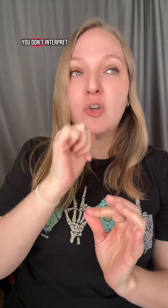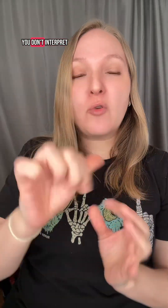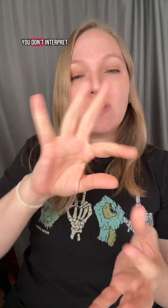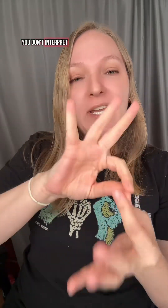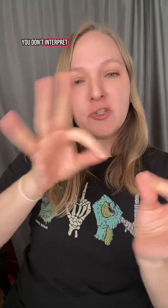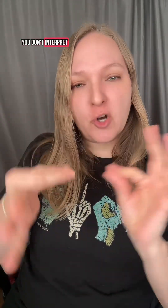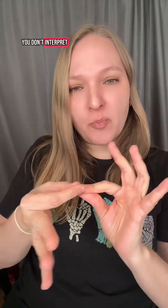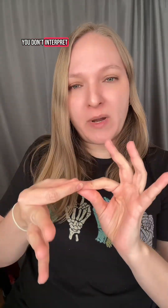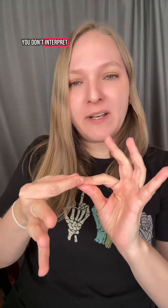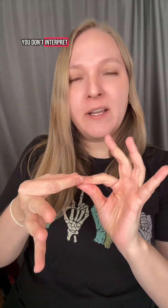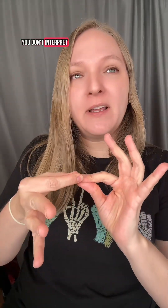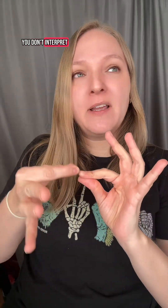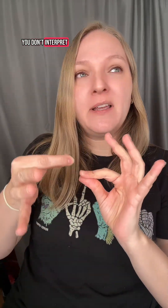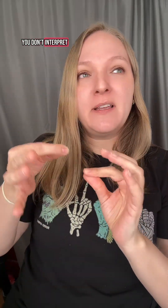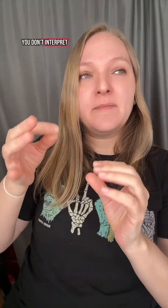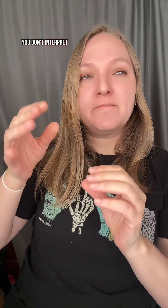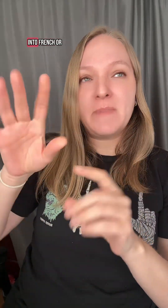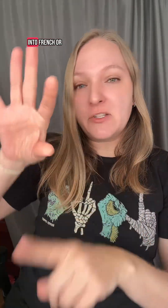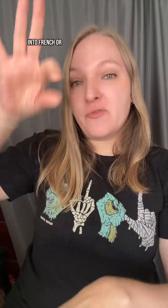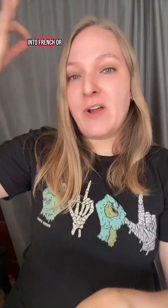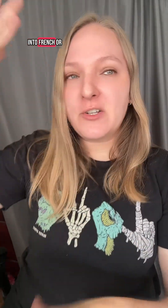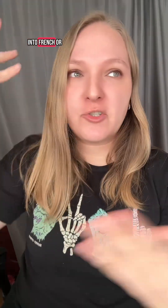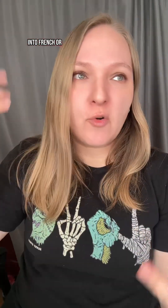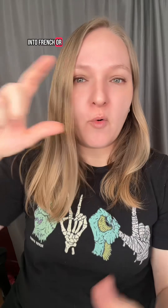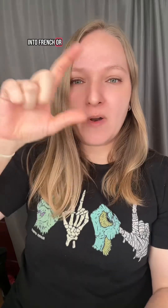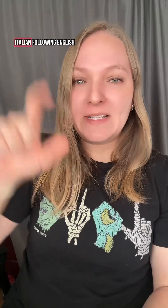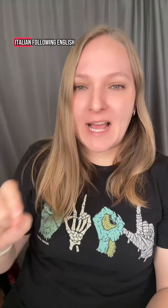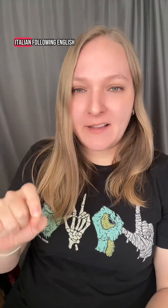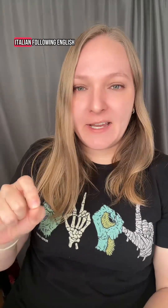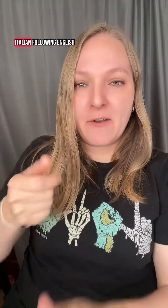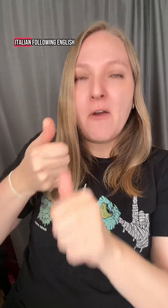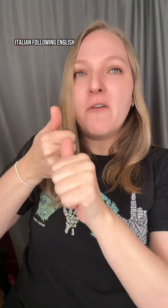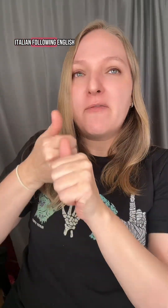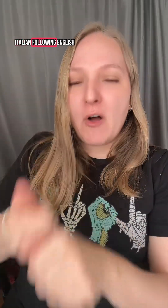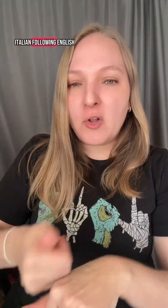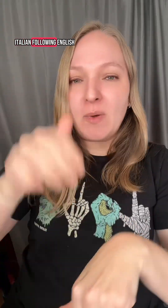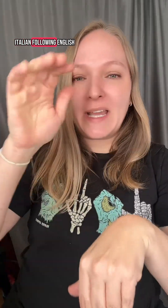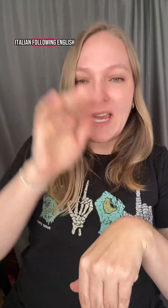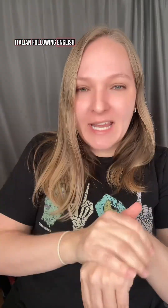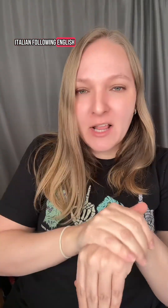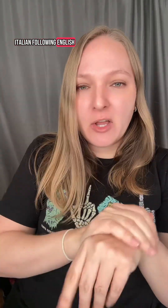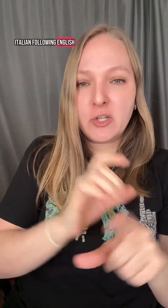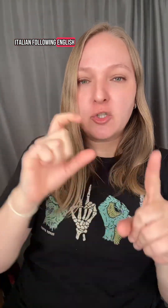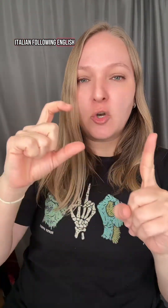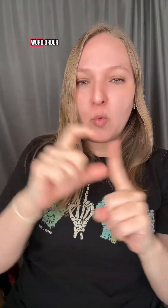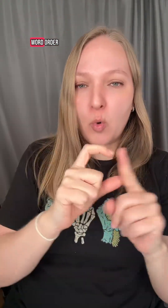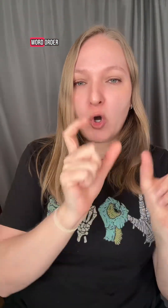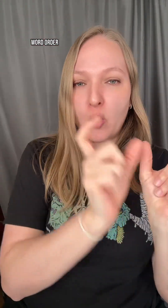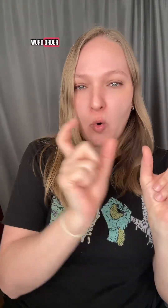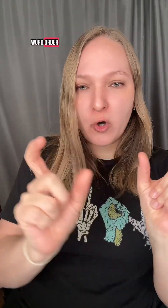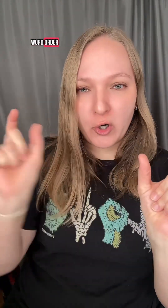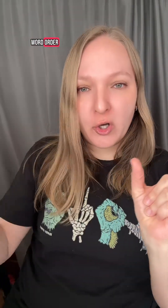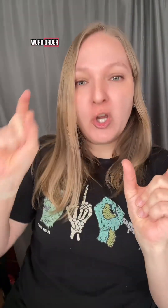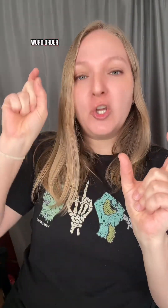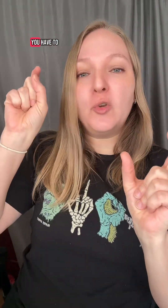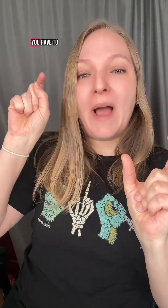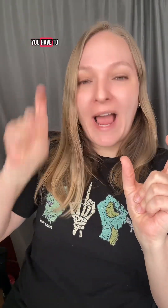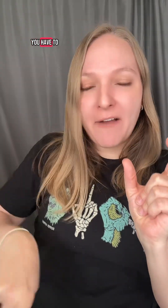don't interpret into French or Italian following English word order. You have